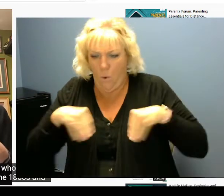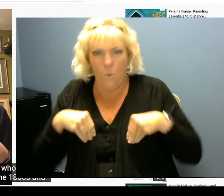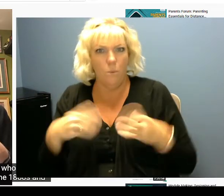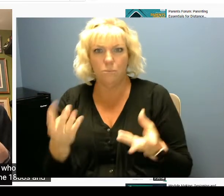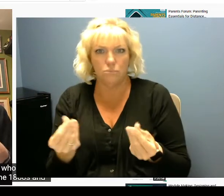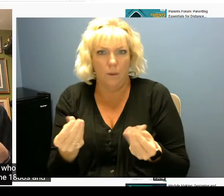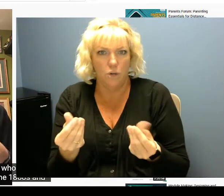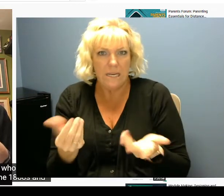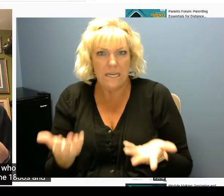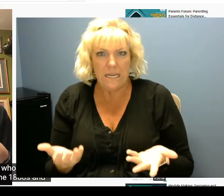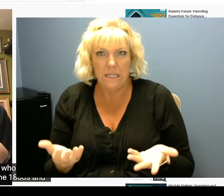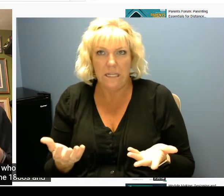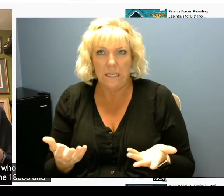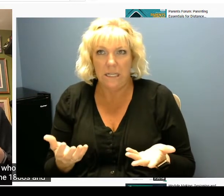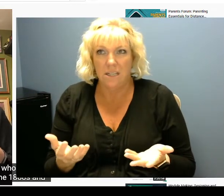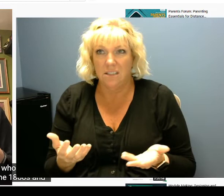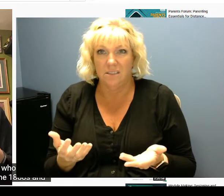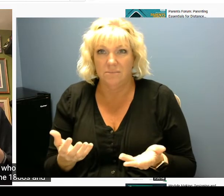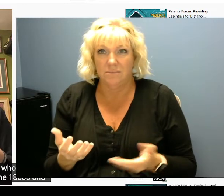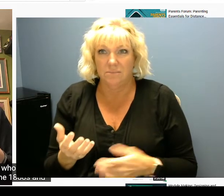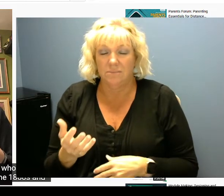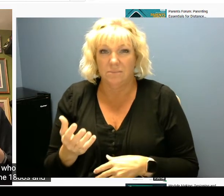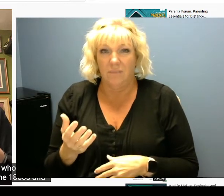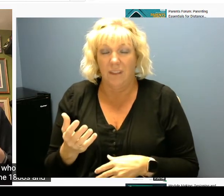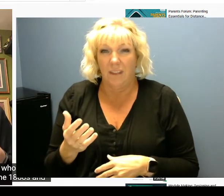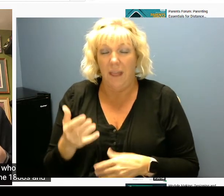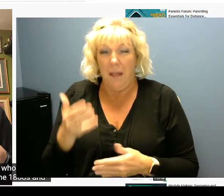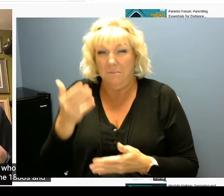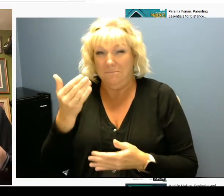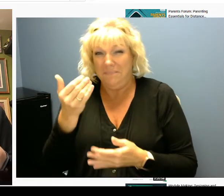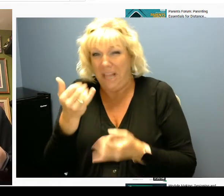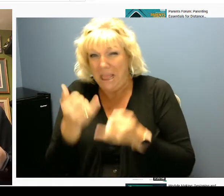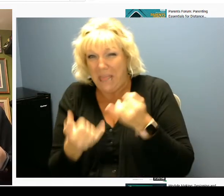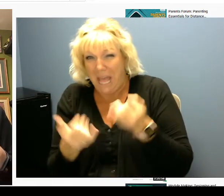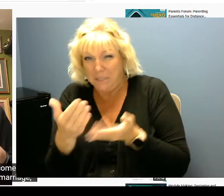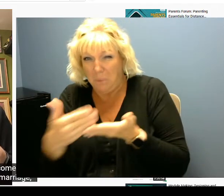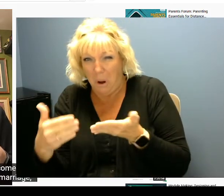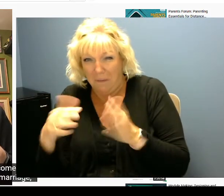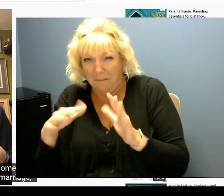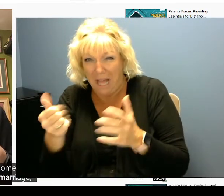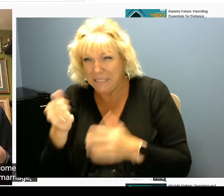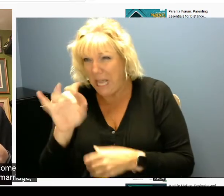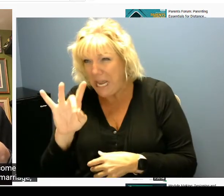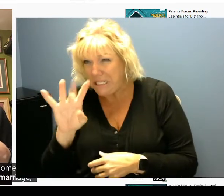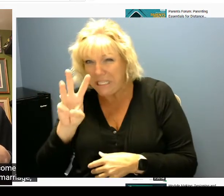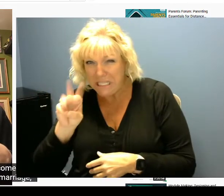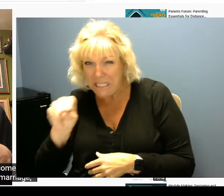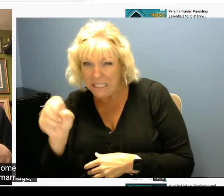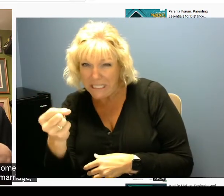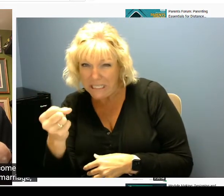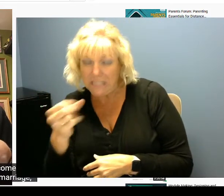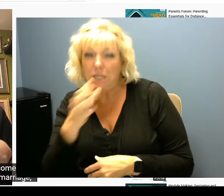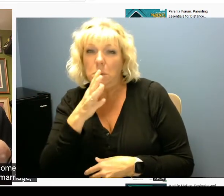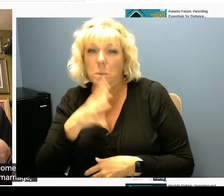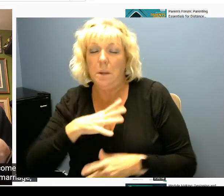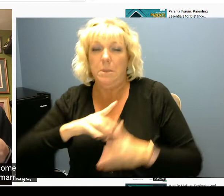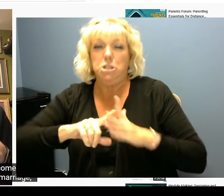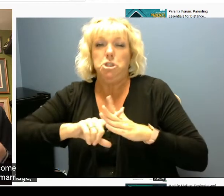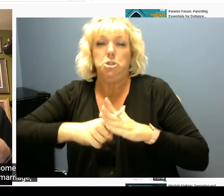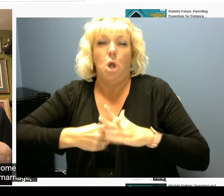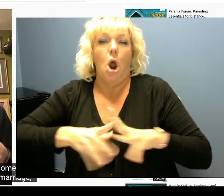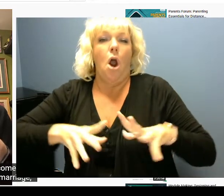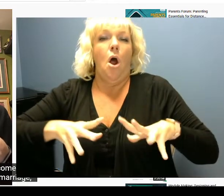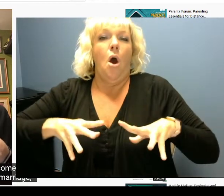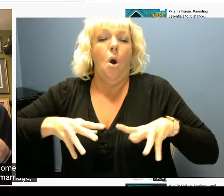States until the end of our class in the 1860s. And even then, women might be able to come have